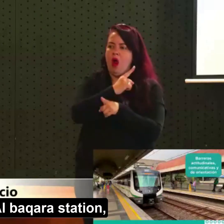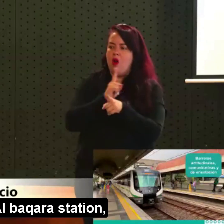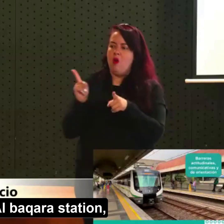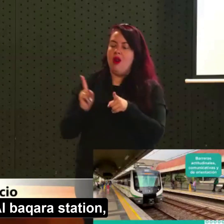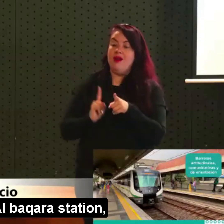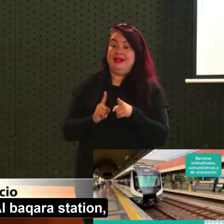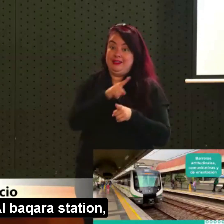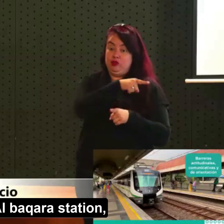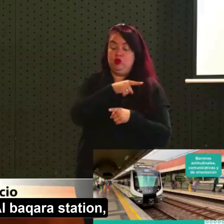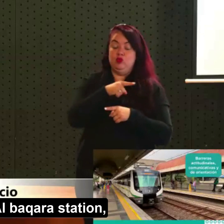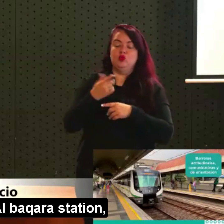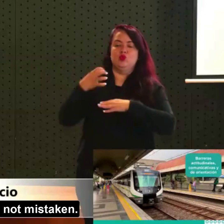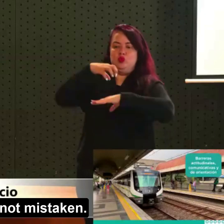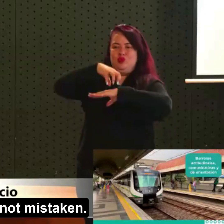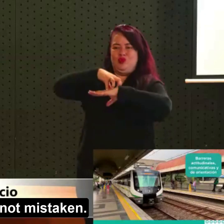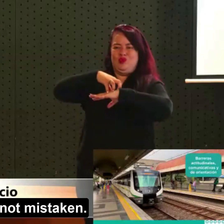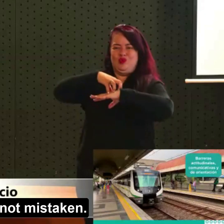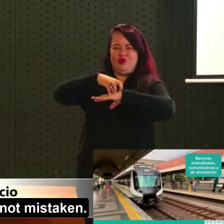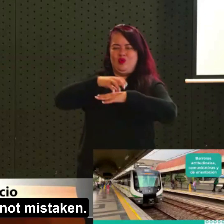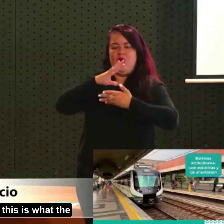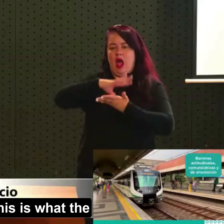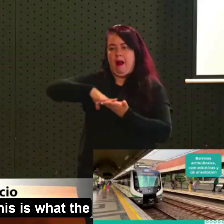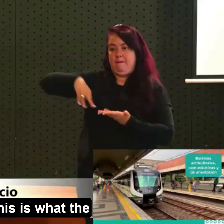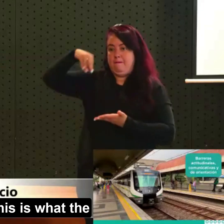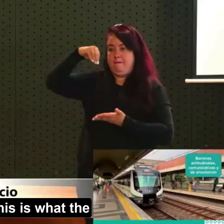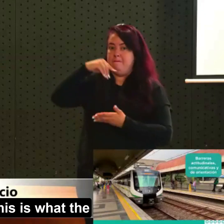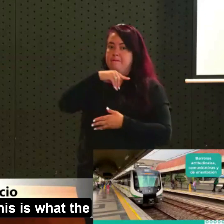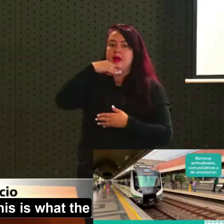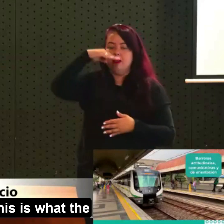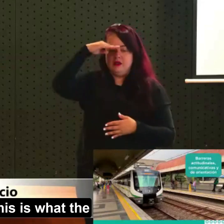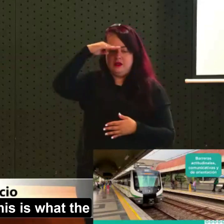is Alpujarra station, if I'm not mistaken.